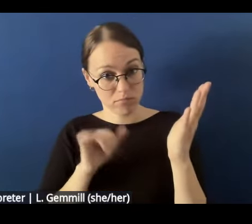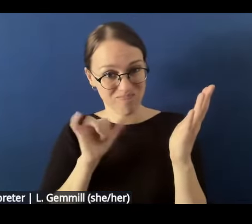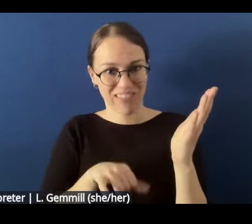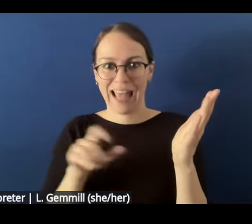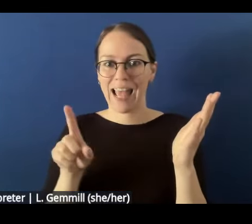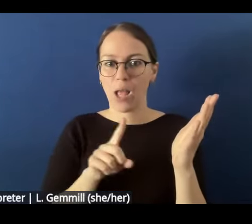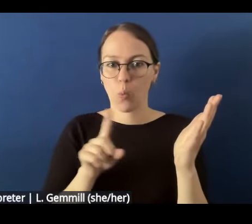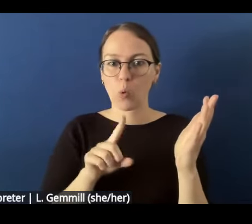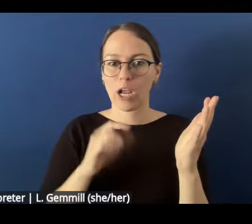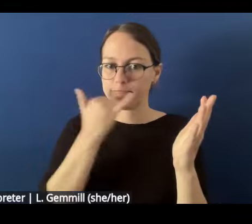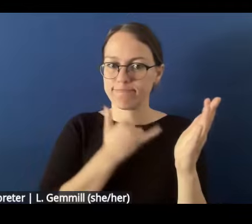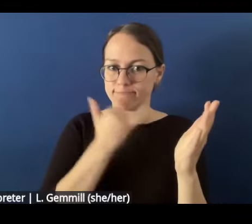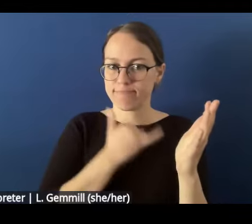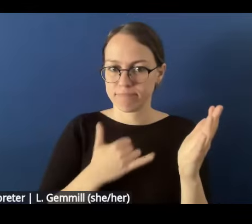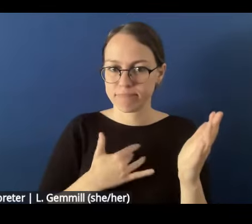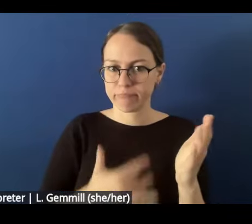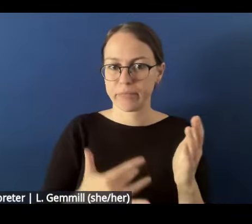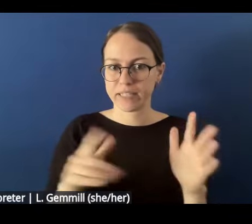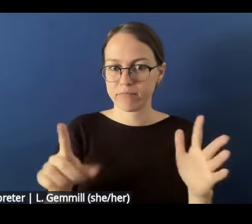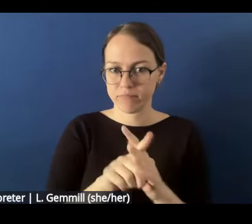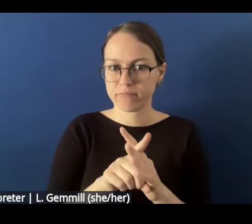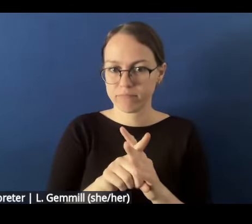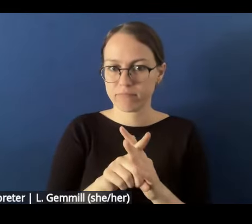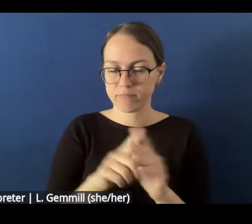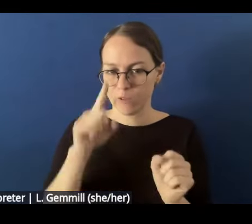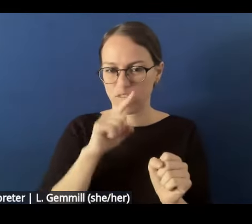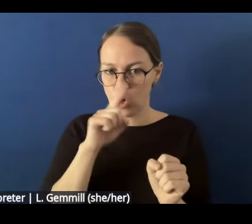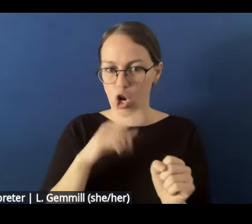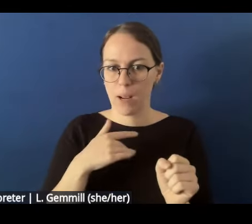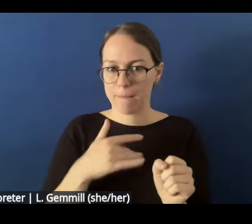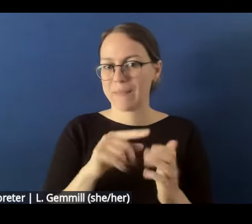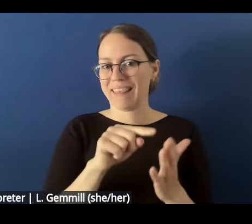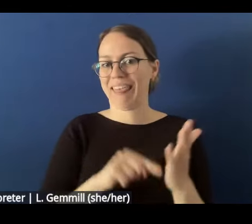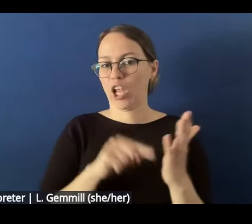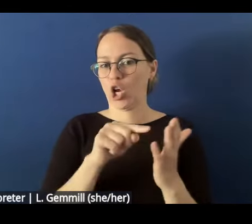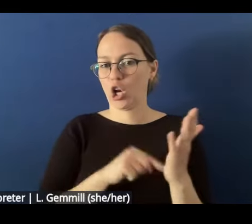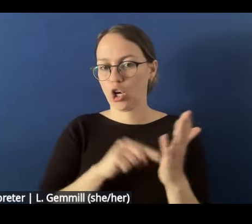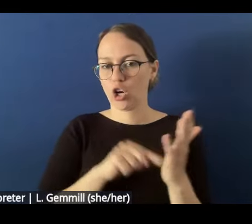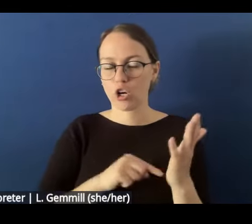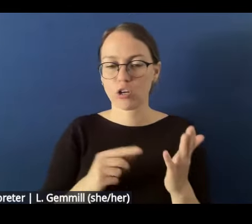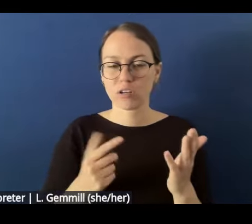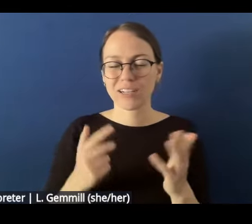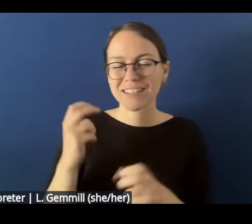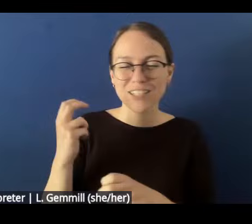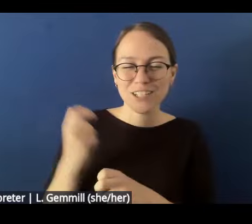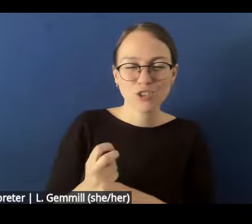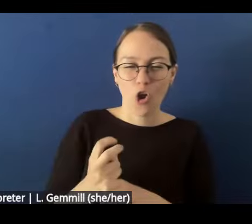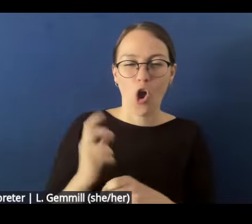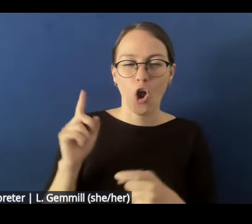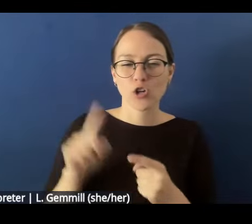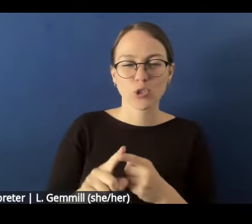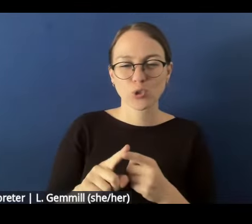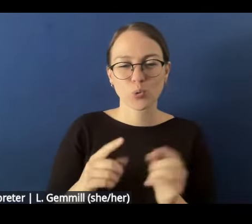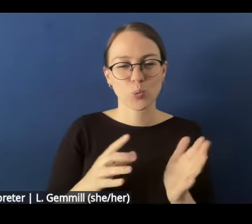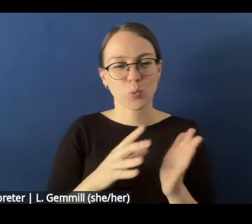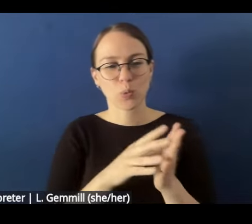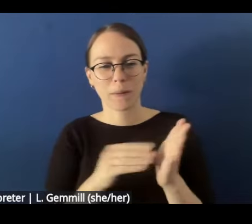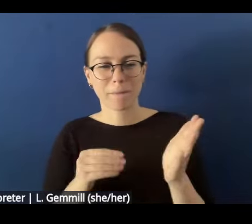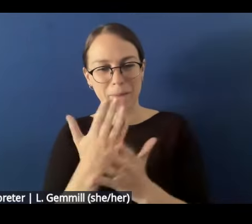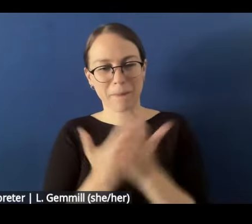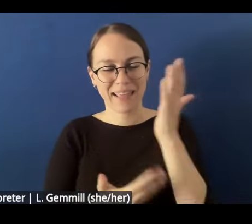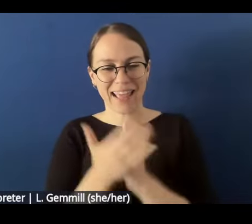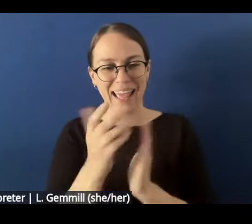That's where you tend to find that the fraud is there. Just it's easy. It's harder to mimic handwriting line after